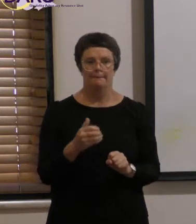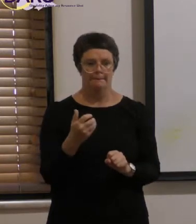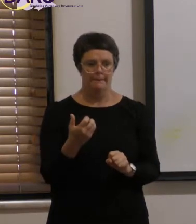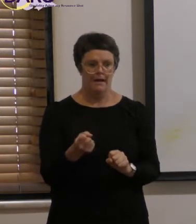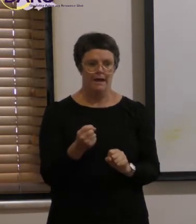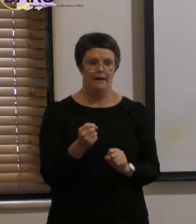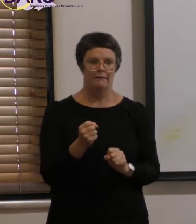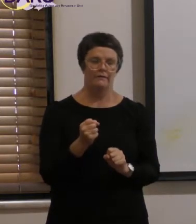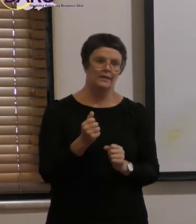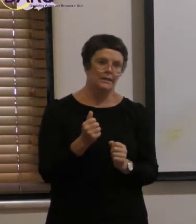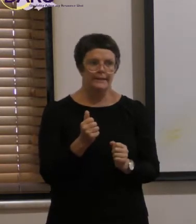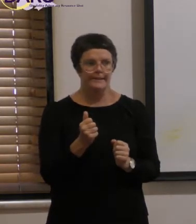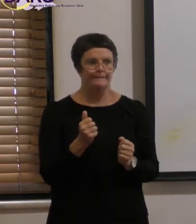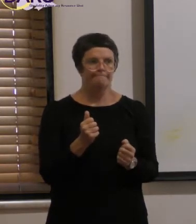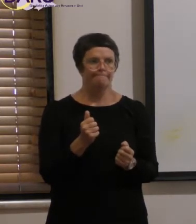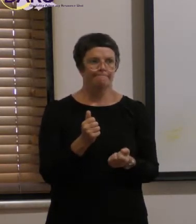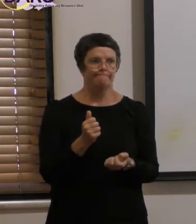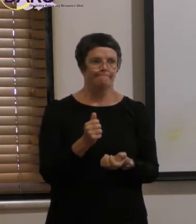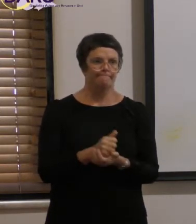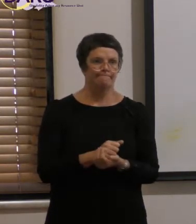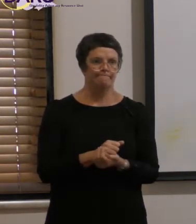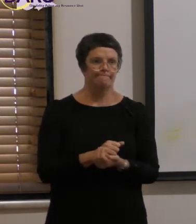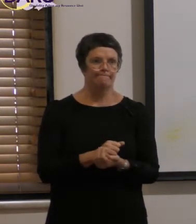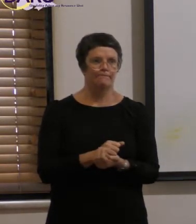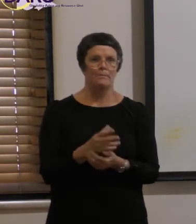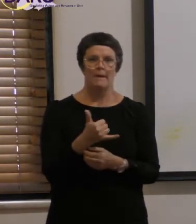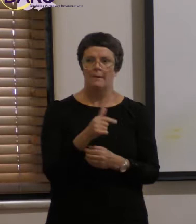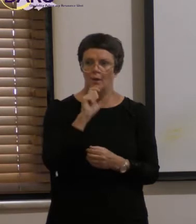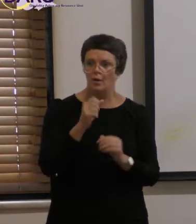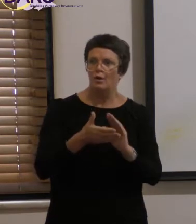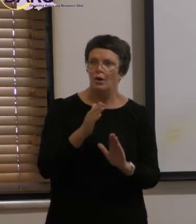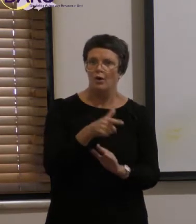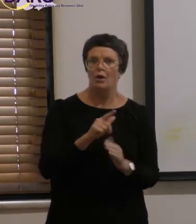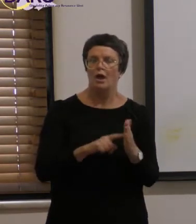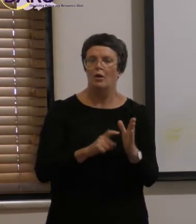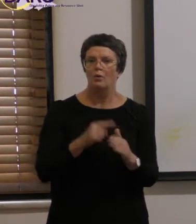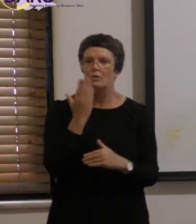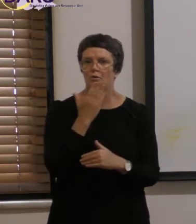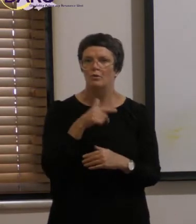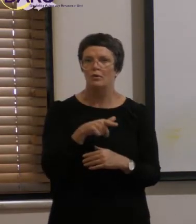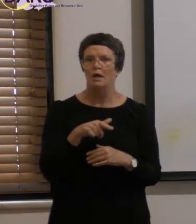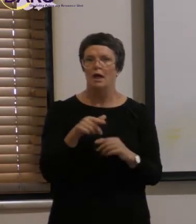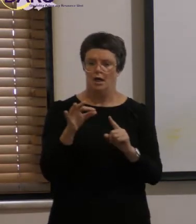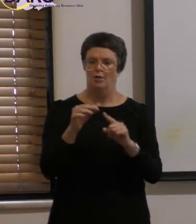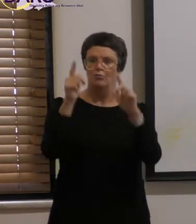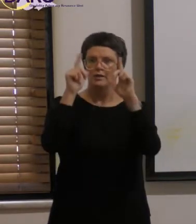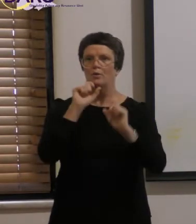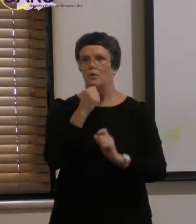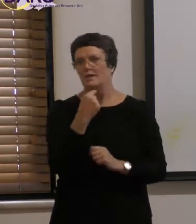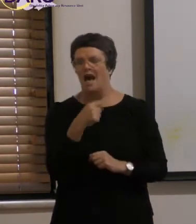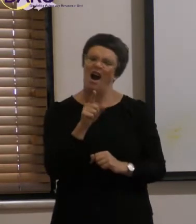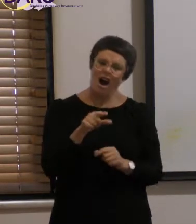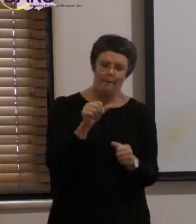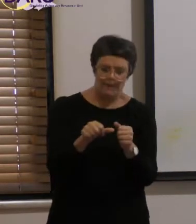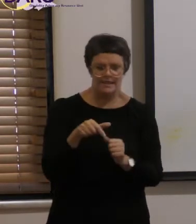present to their local school and, a principal will tell them what is really best for their child is that they go to